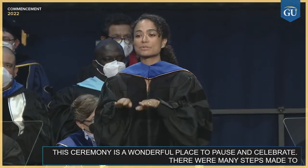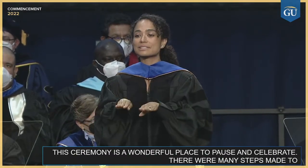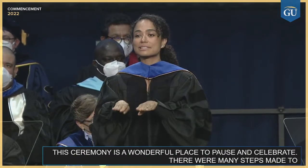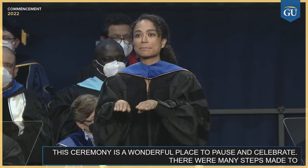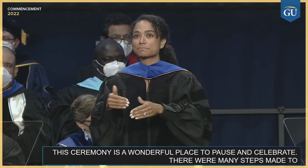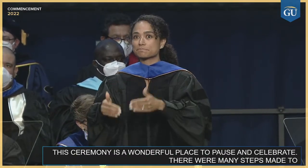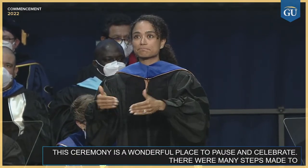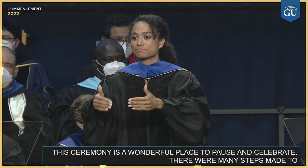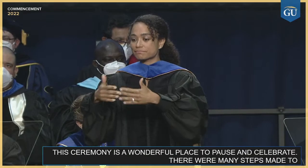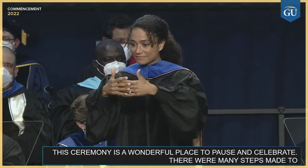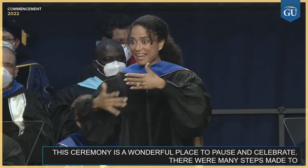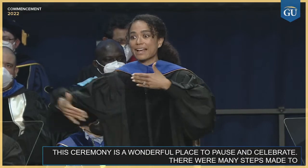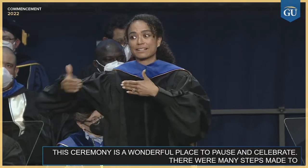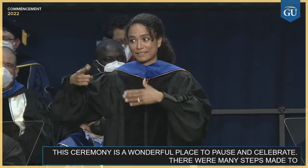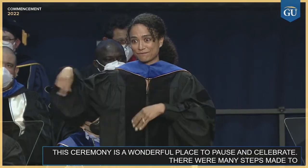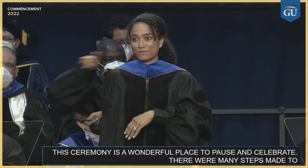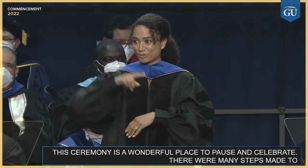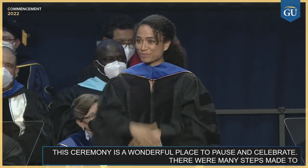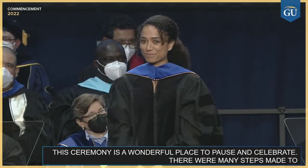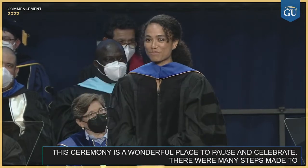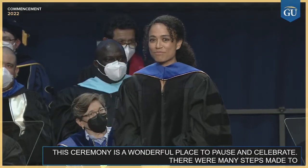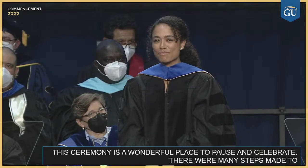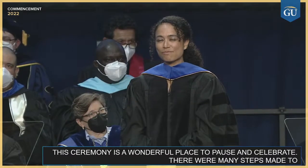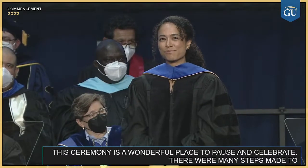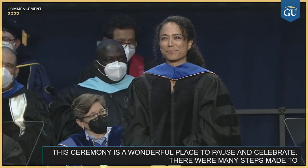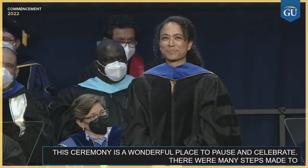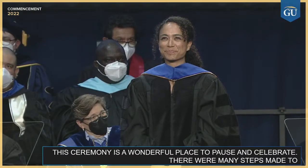and there's far more steps that lie ahead of you.